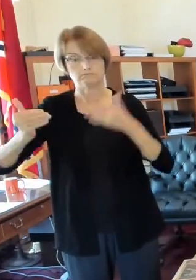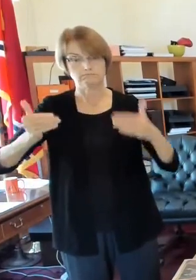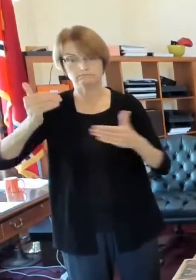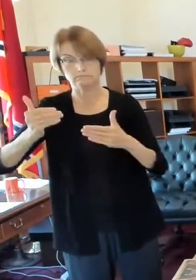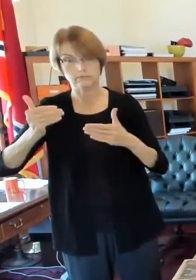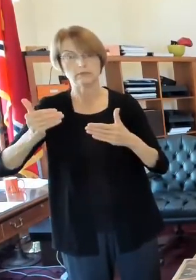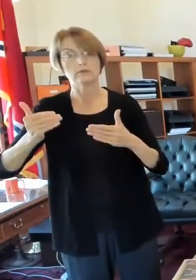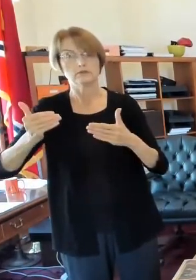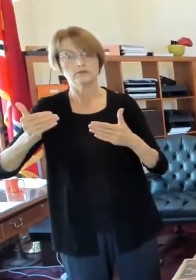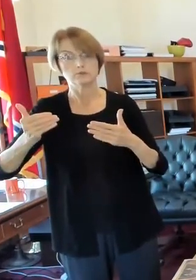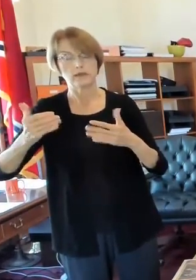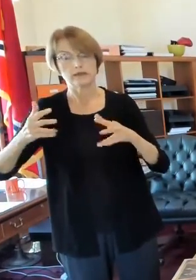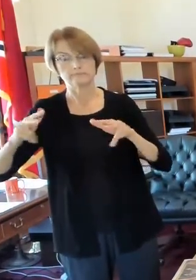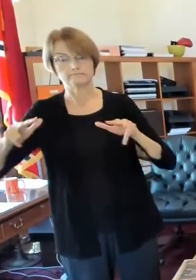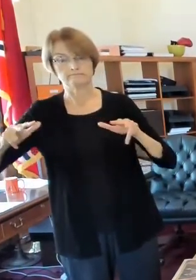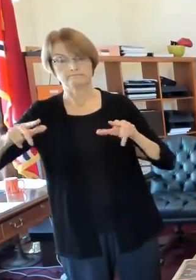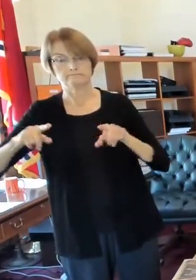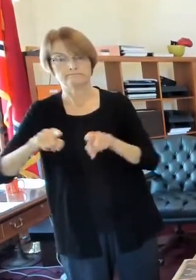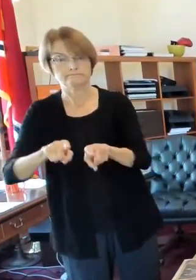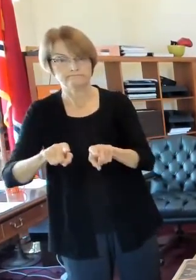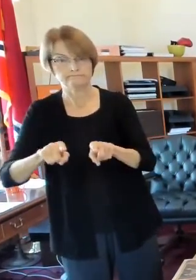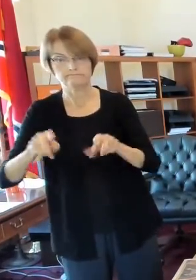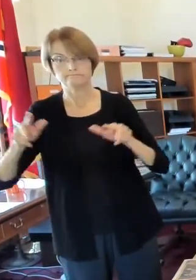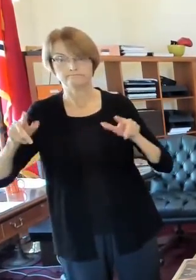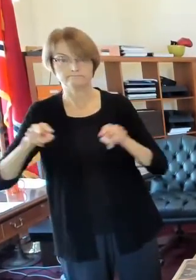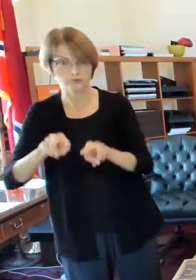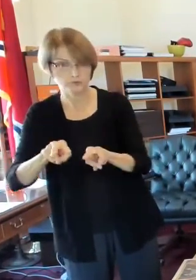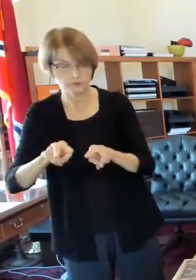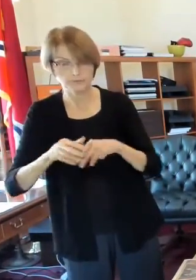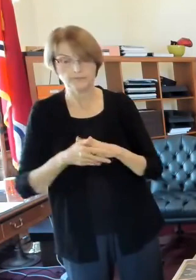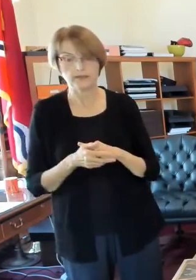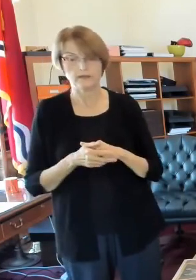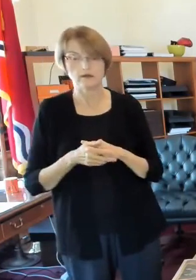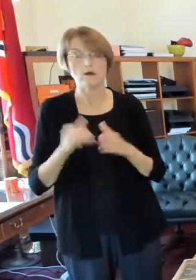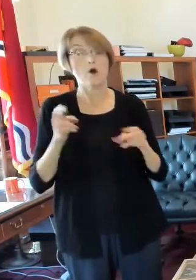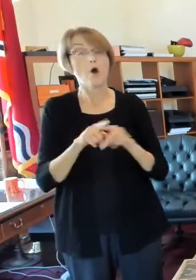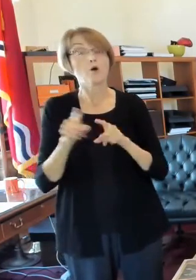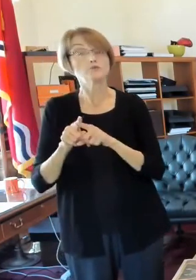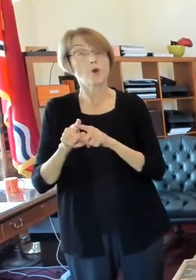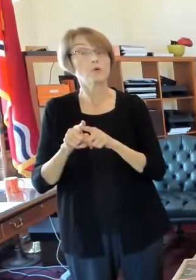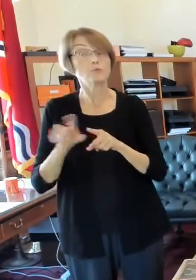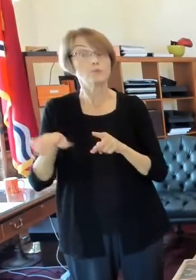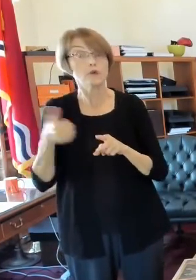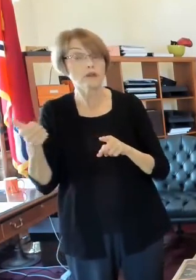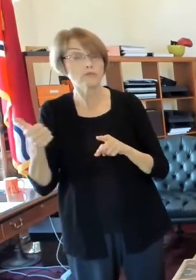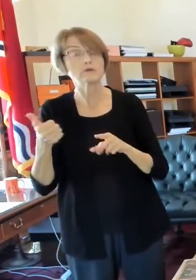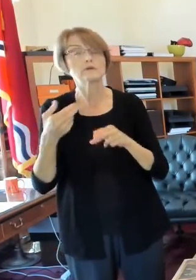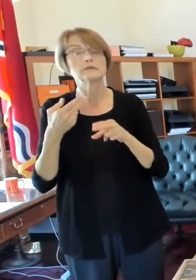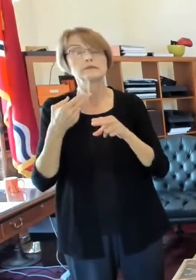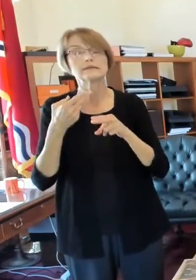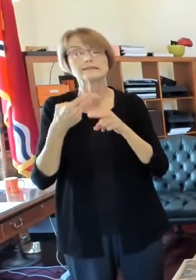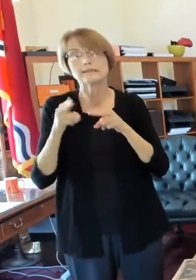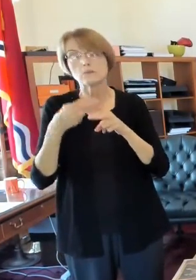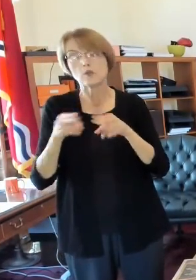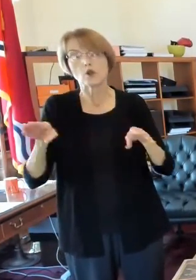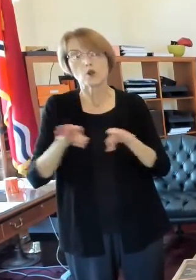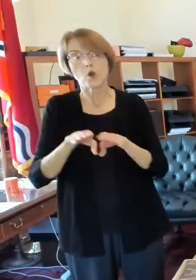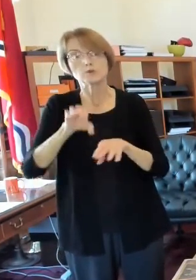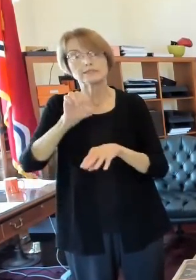The other thing that we've done is we have temporarily closed Eads Bridge. The city owns Eads